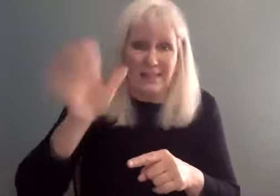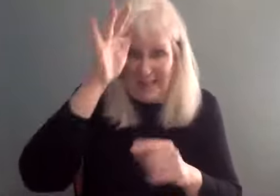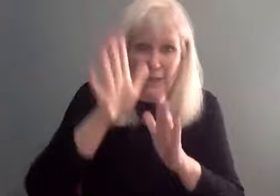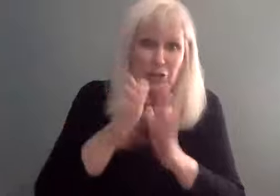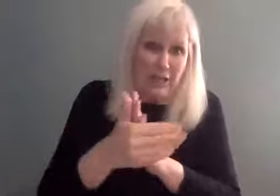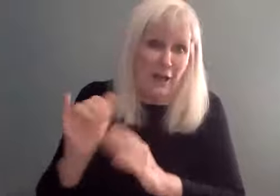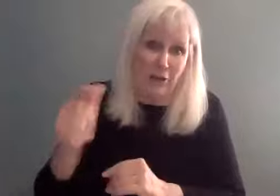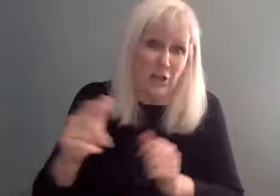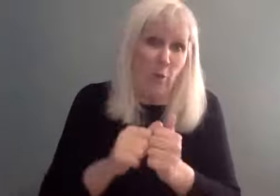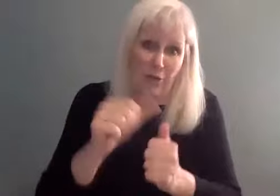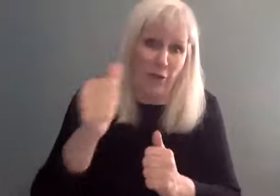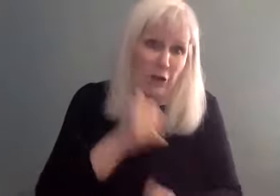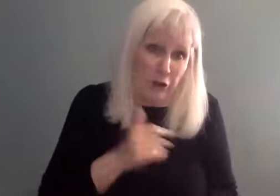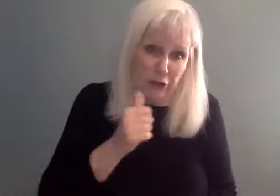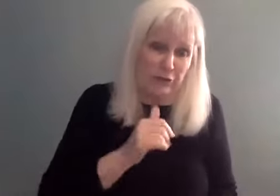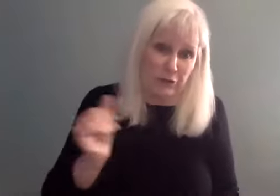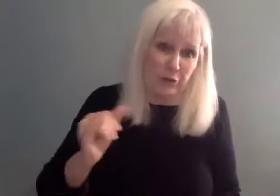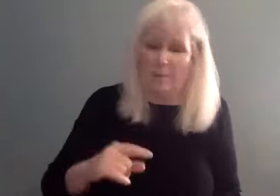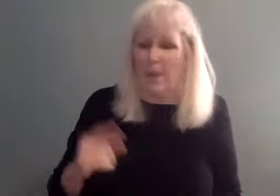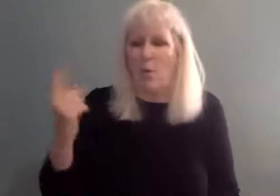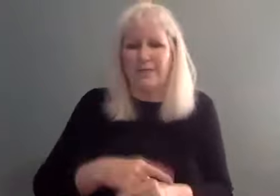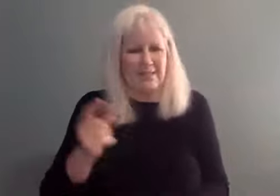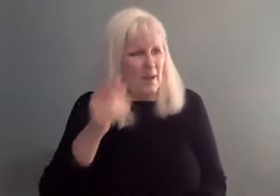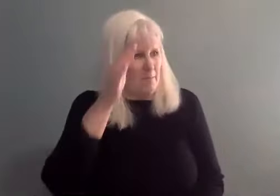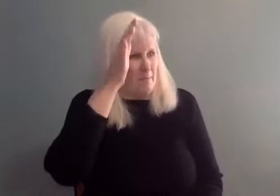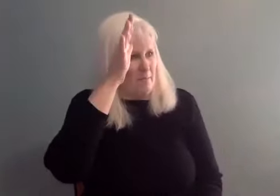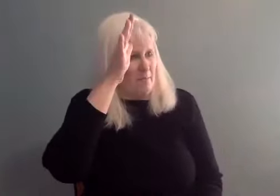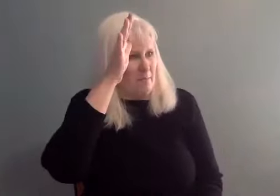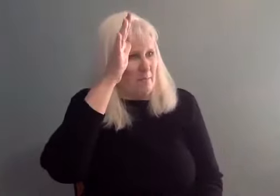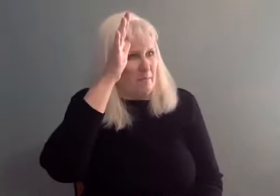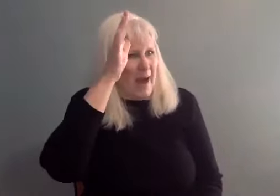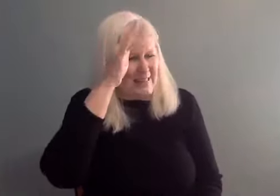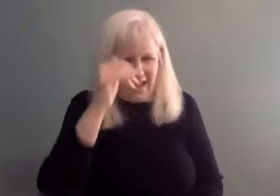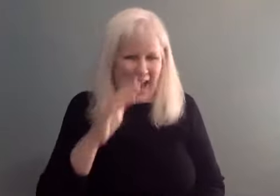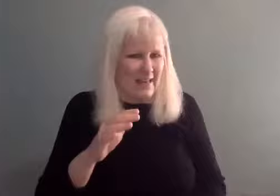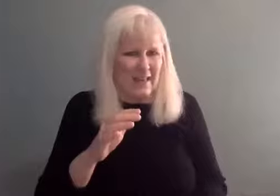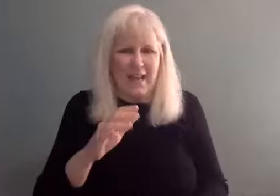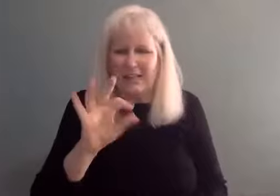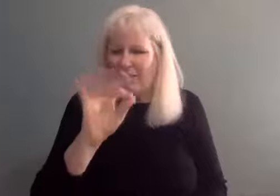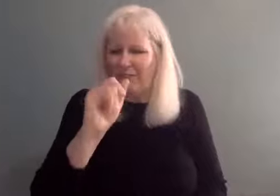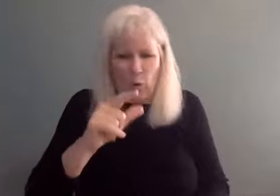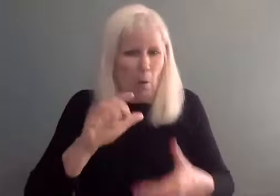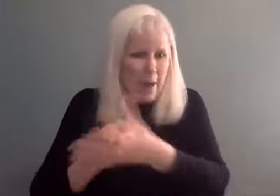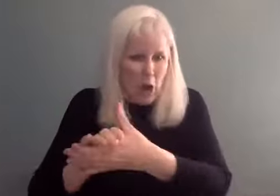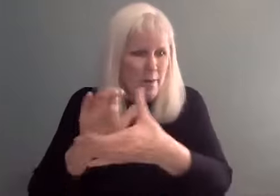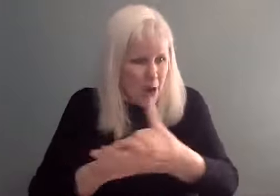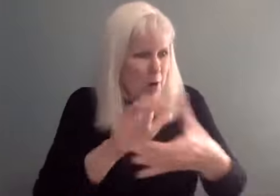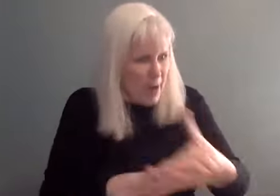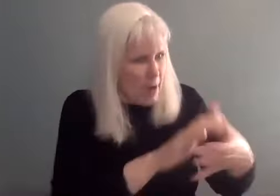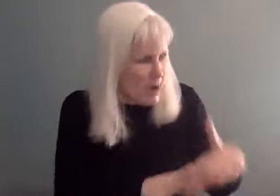to school, he looked at me and said, Mom, my dad's a marrying fool. I was like, oh, you got it. You got it